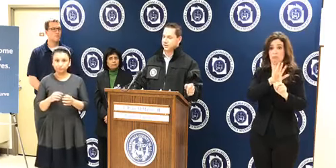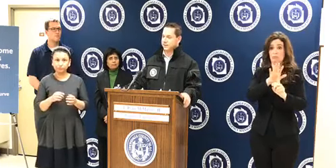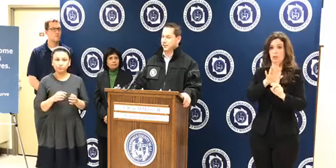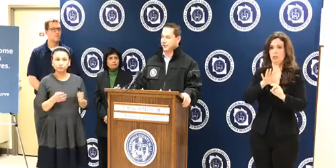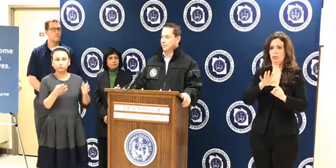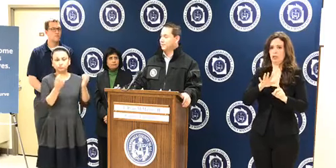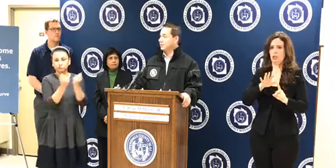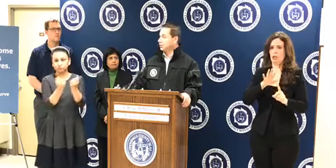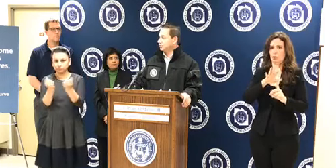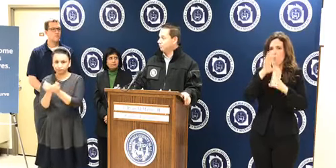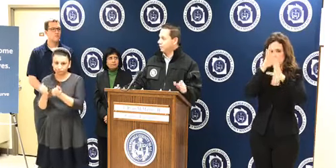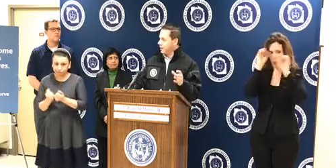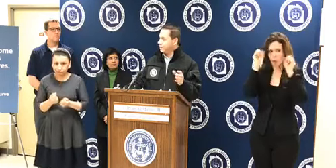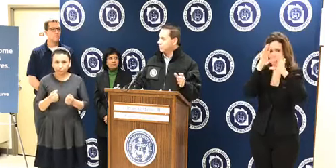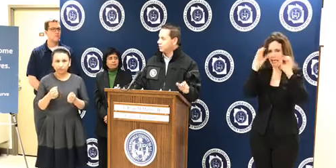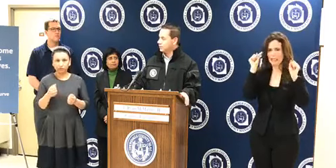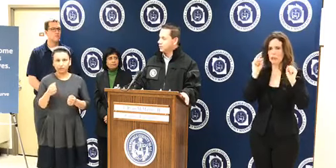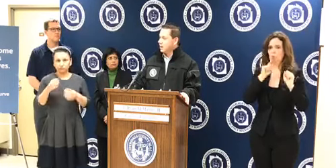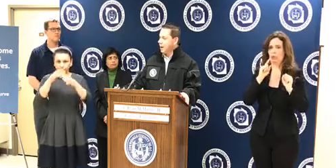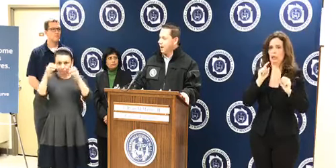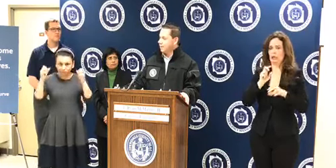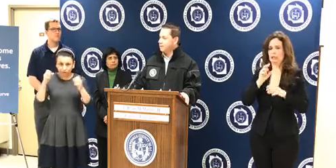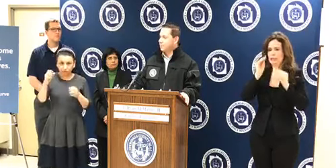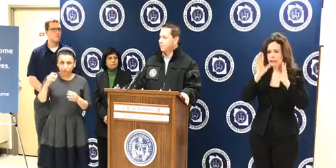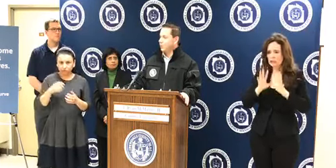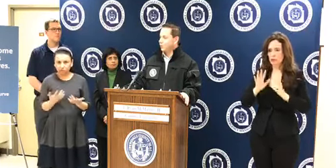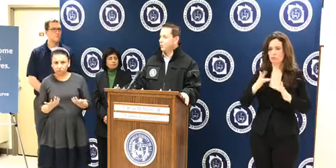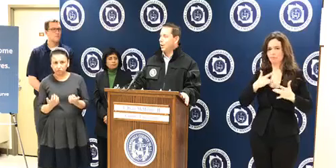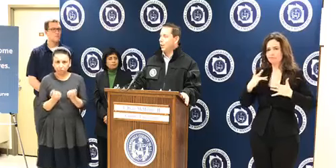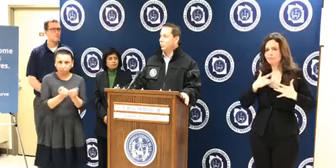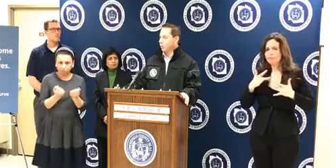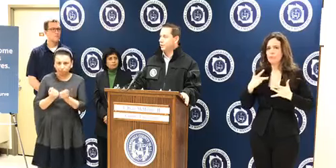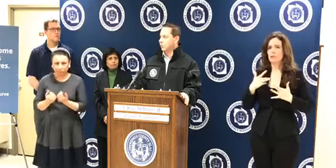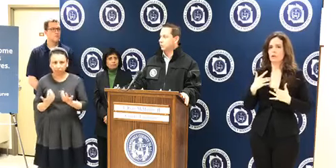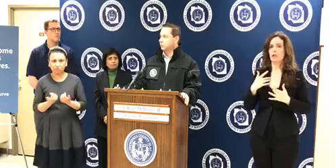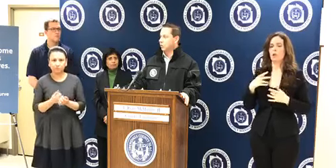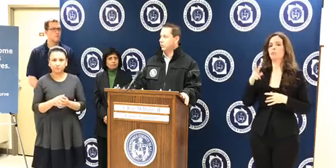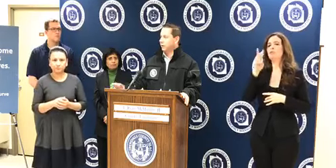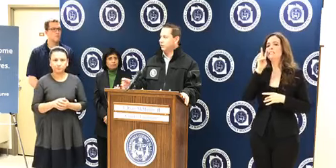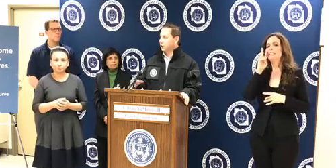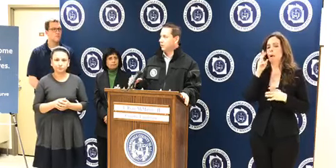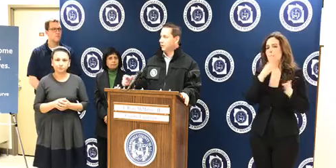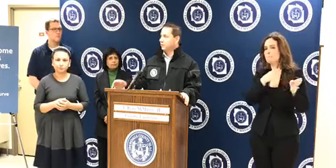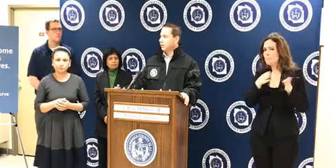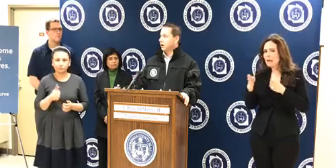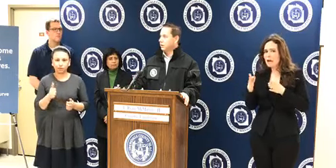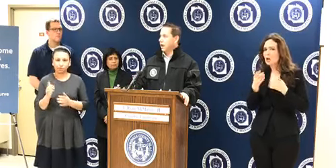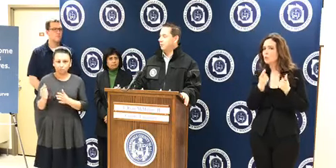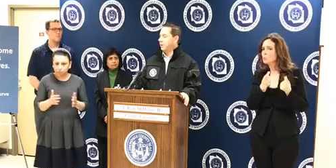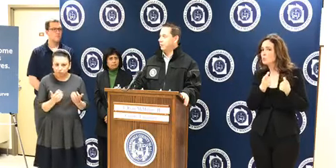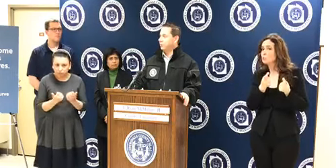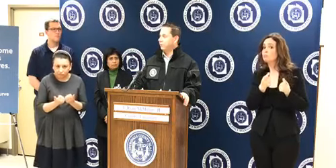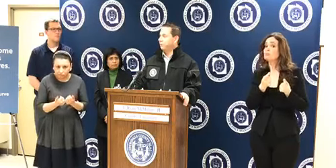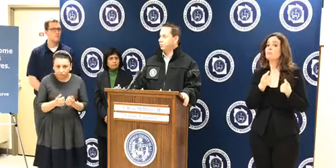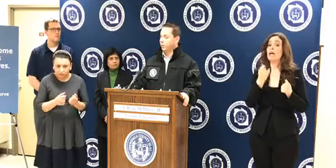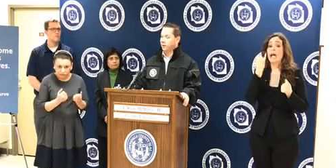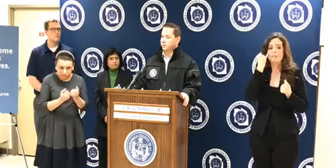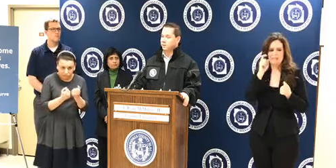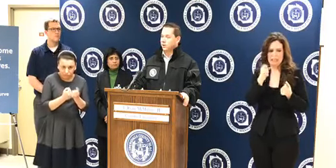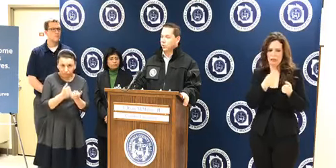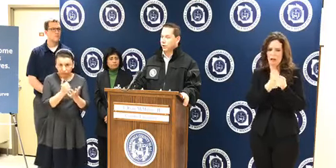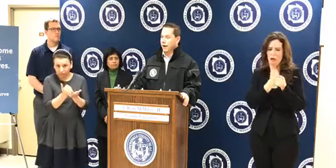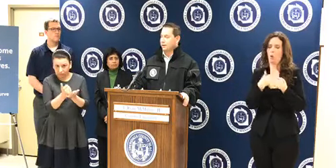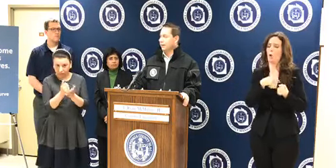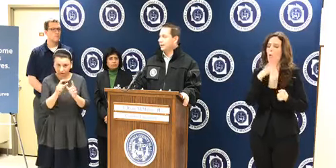and many teachers were very anxious. We'll see how well their plans worked and where we have to come in and complement and beef up their